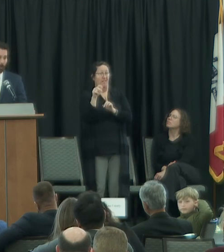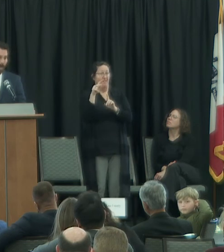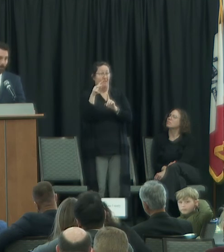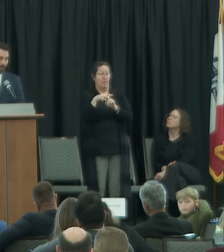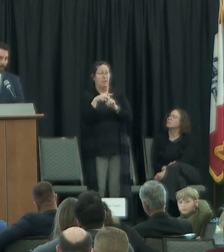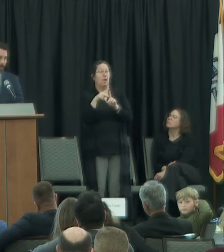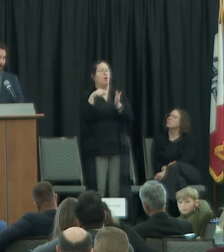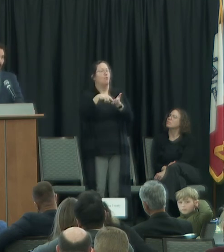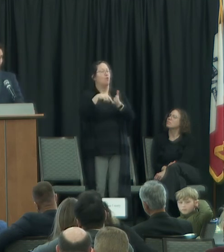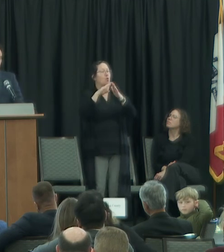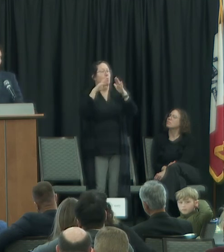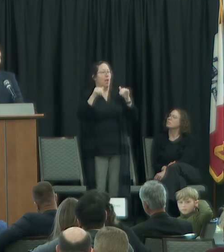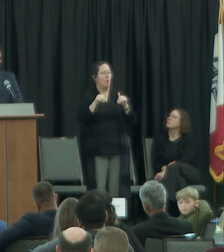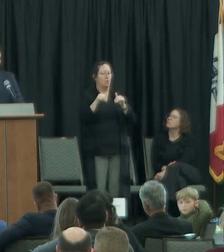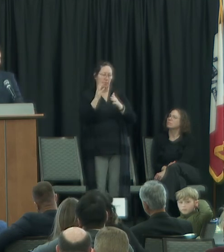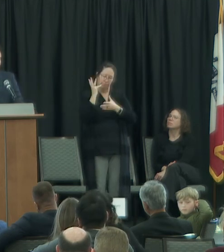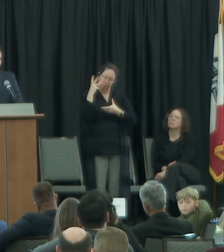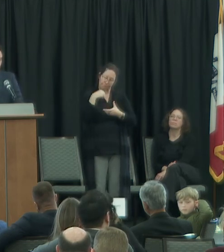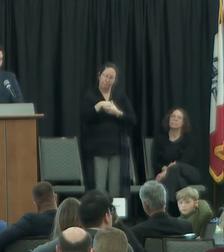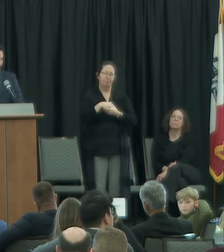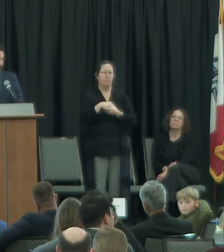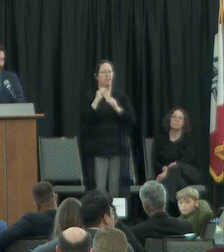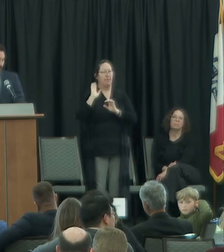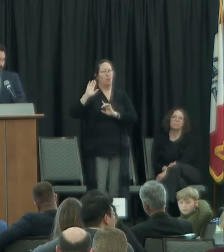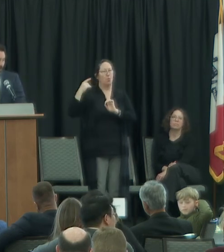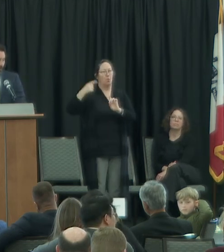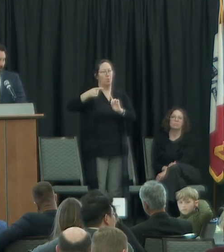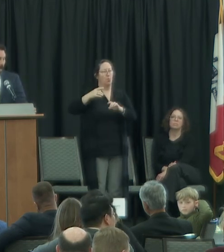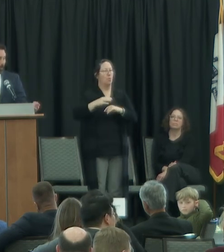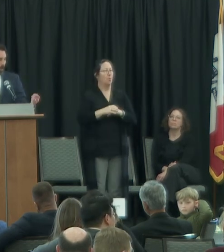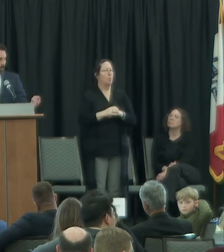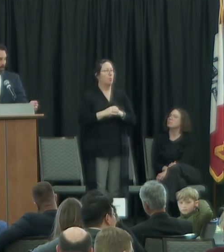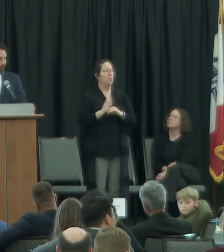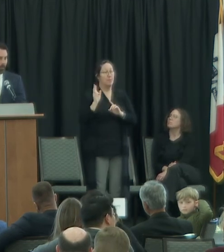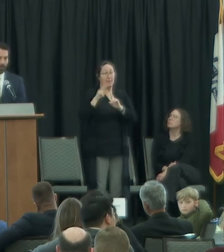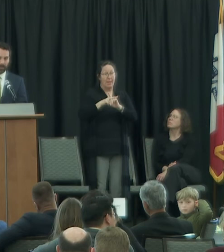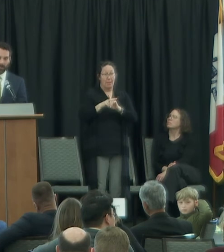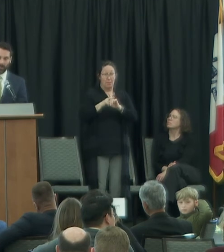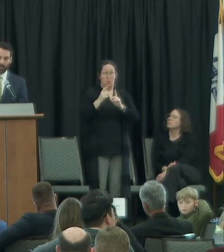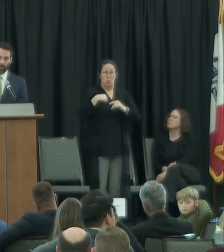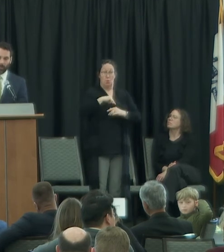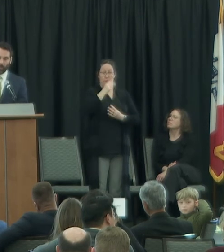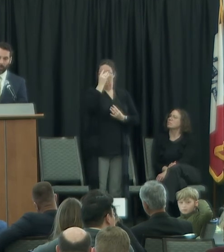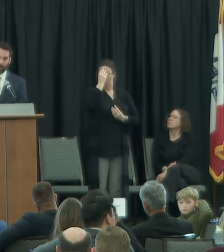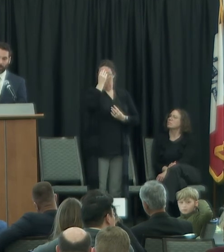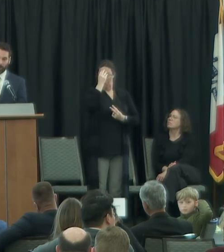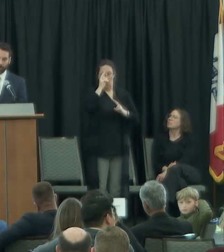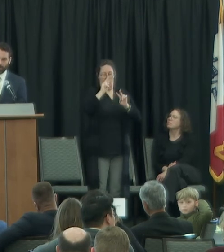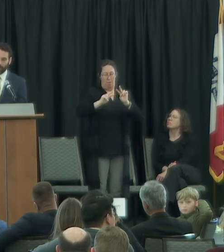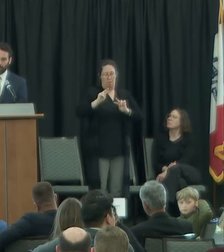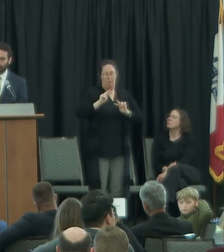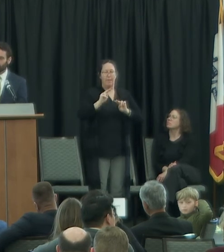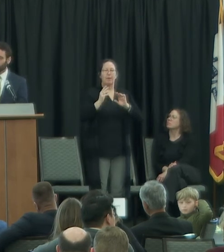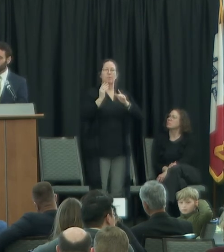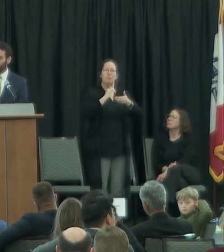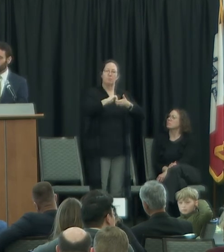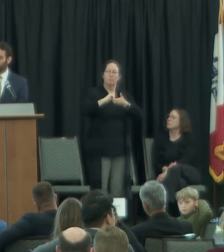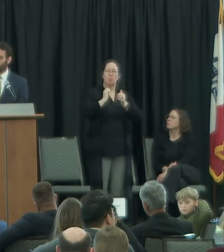affordable housing as part of the applications that we've considered. So I know we're partnering with the